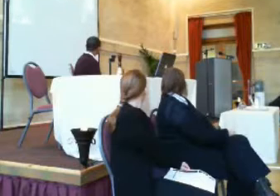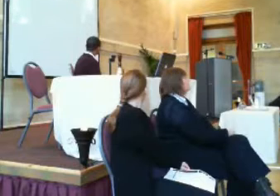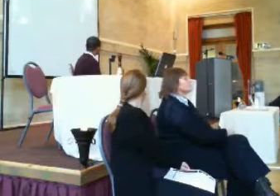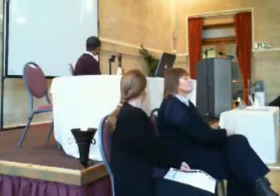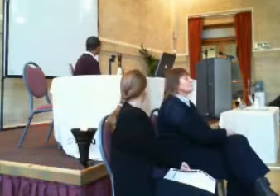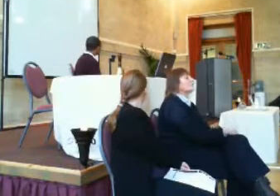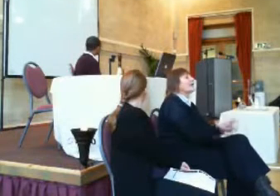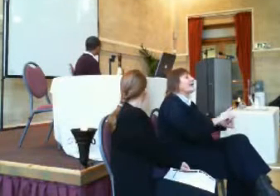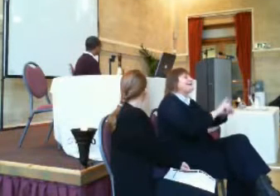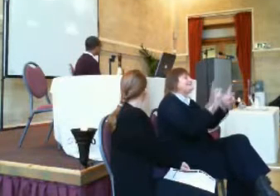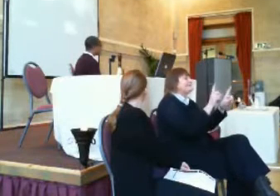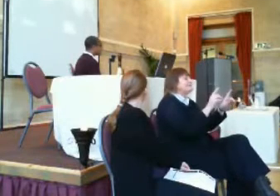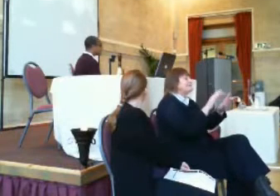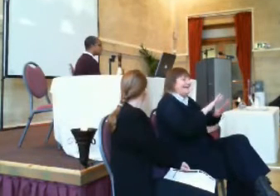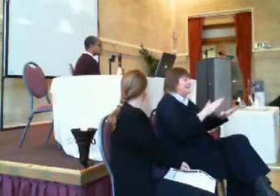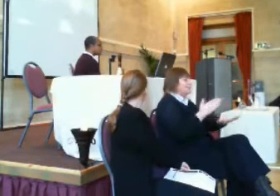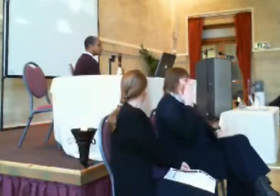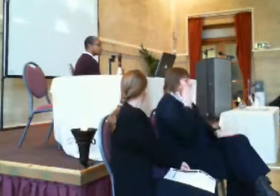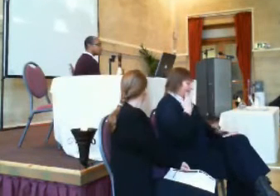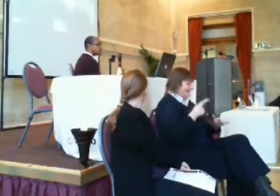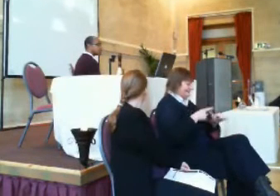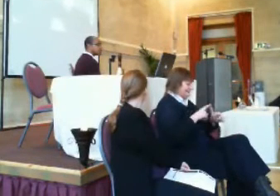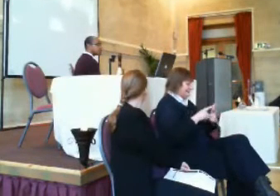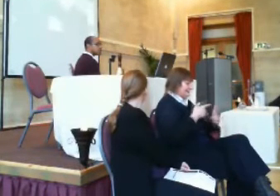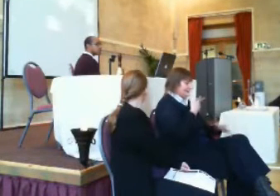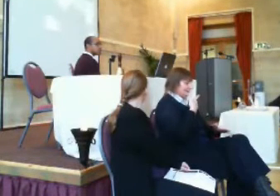Differences in ethnicity, in gender,